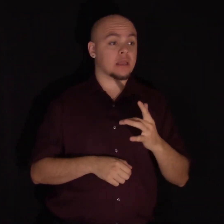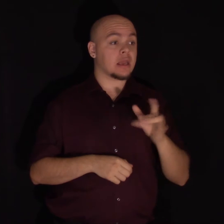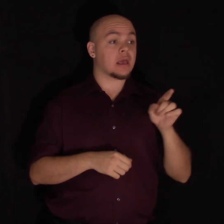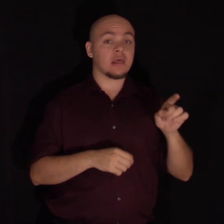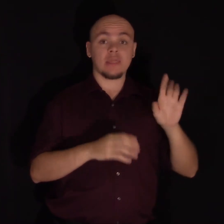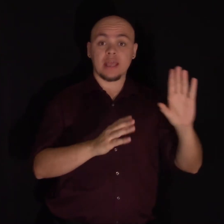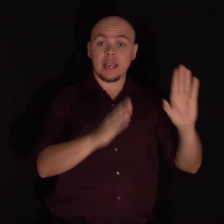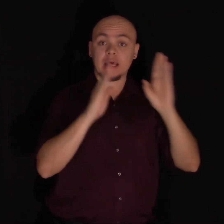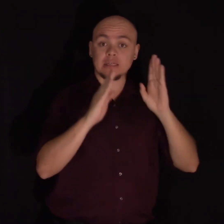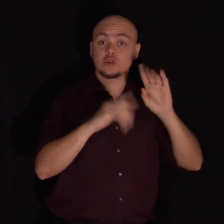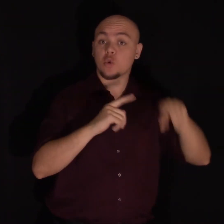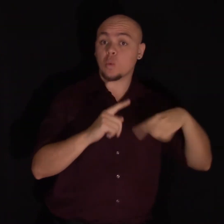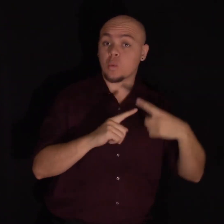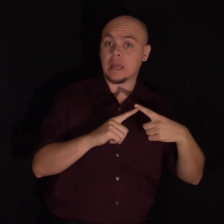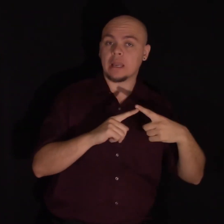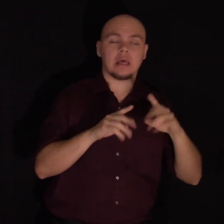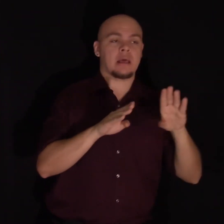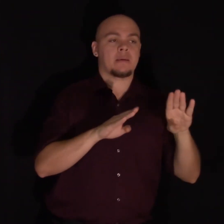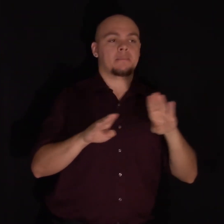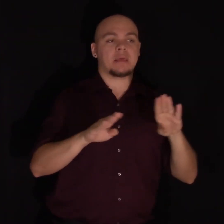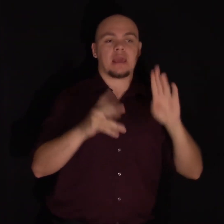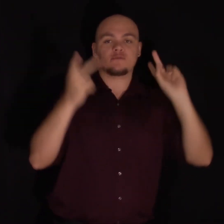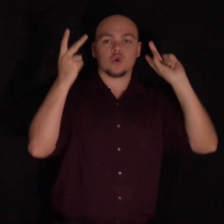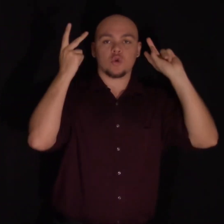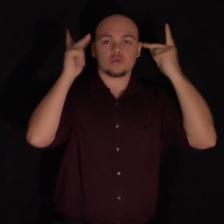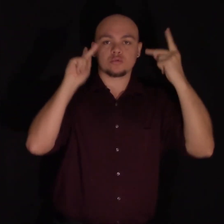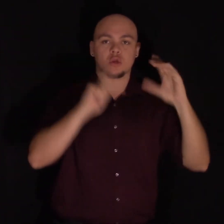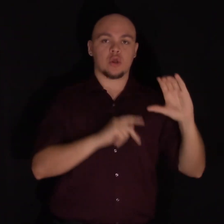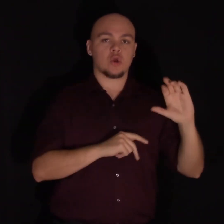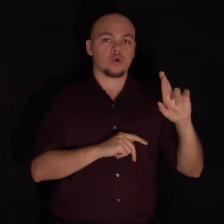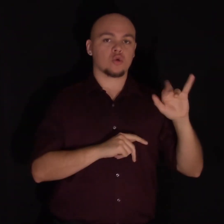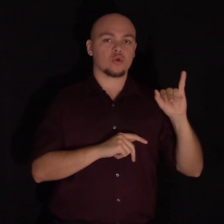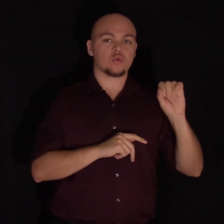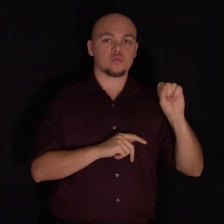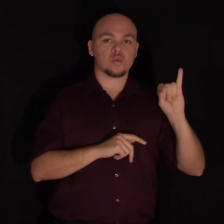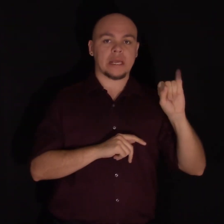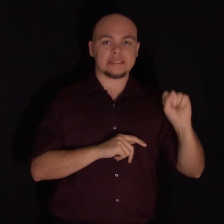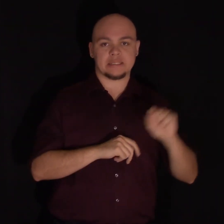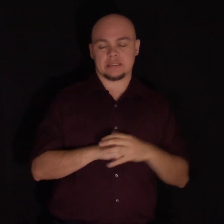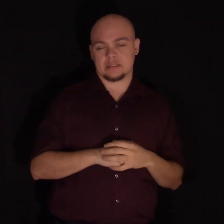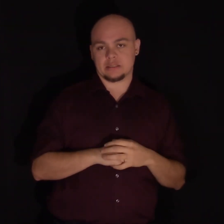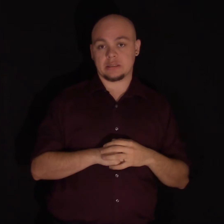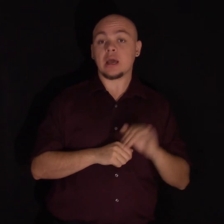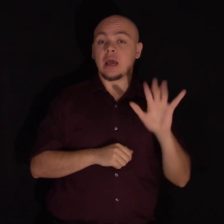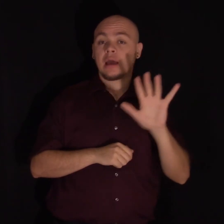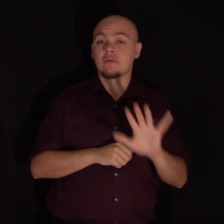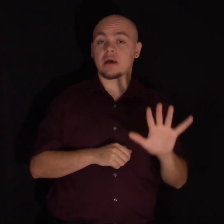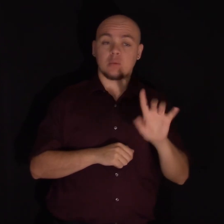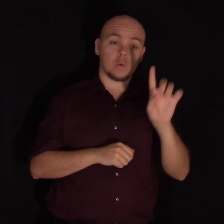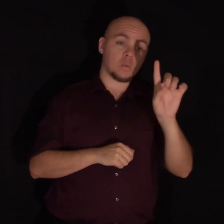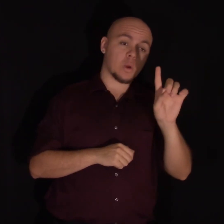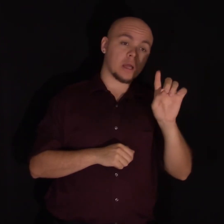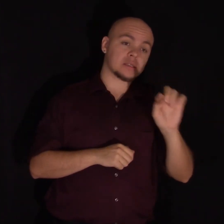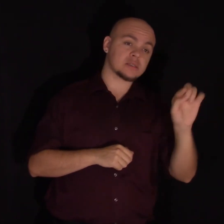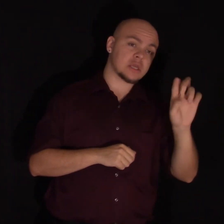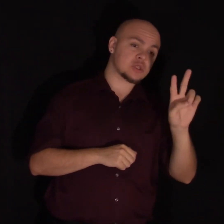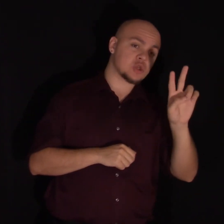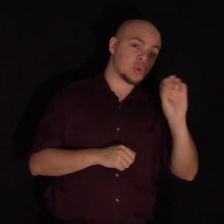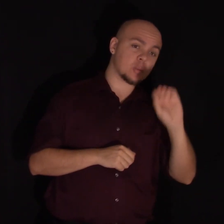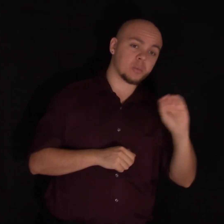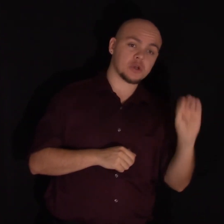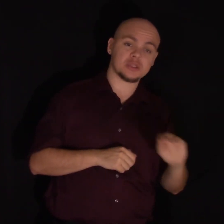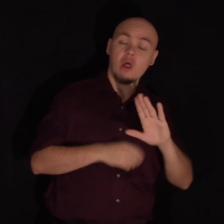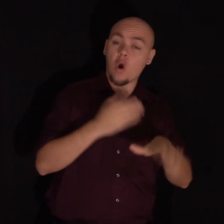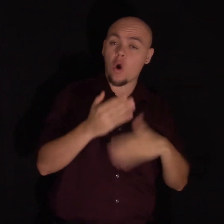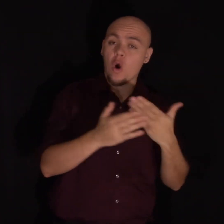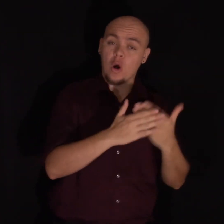if they reach a behavioral crisis. If estimates are correct, that about 1 to 2% of all